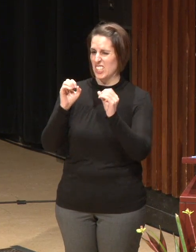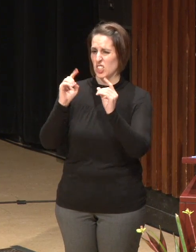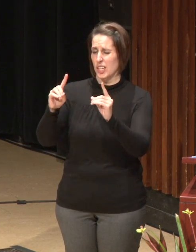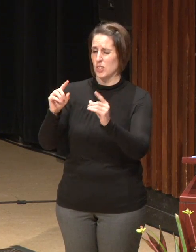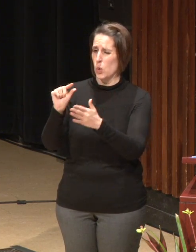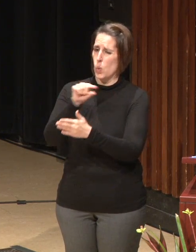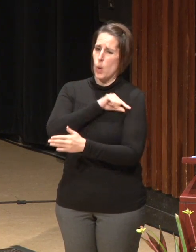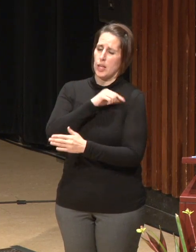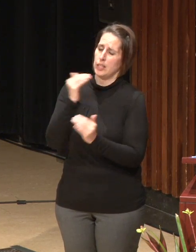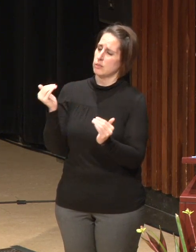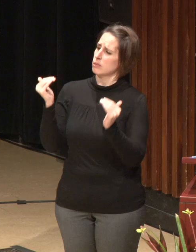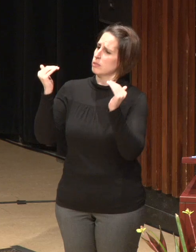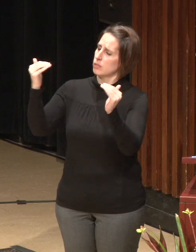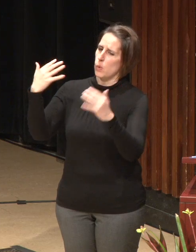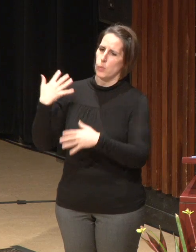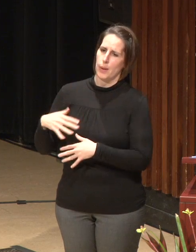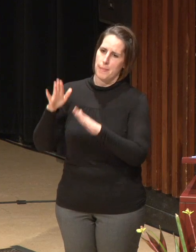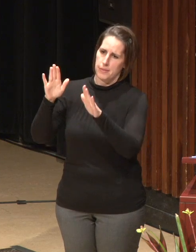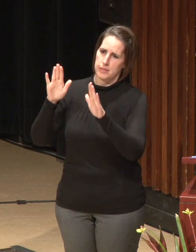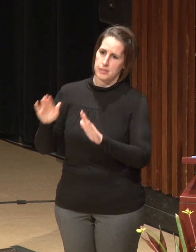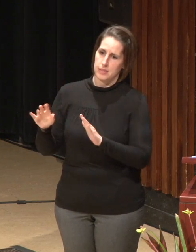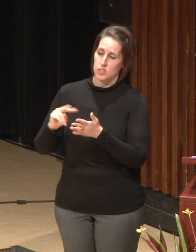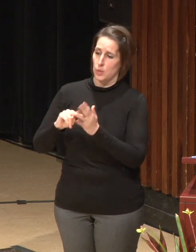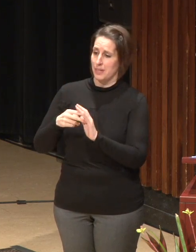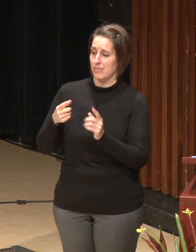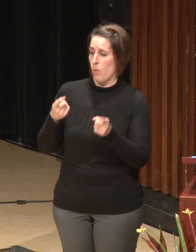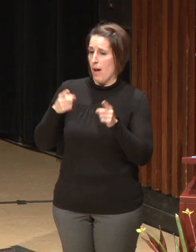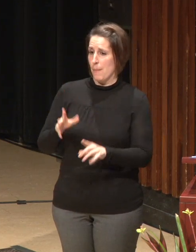ensured that no matter what the past holds for us,